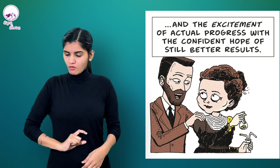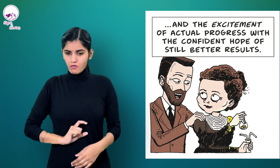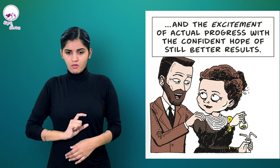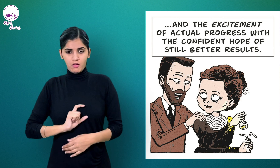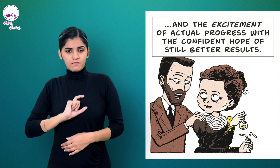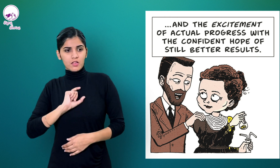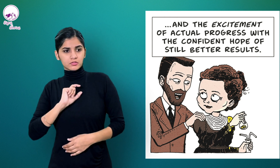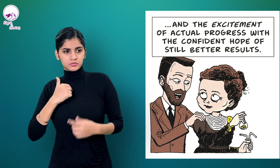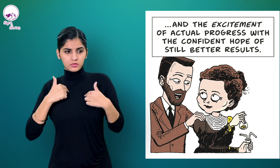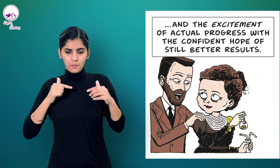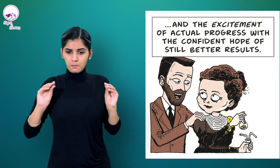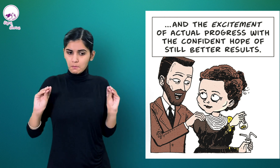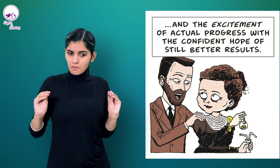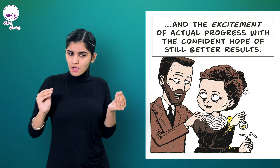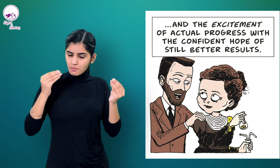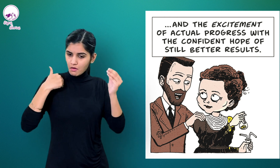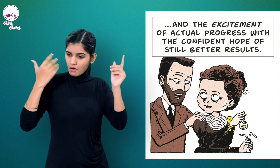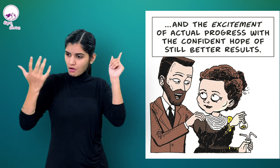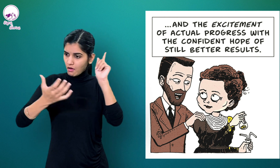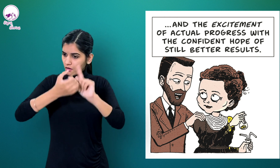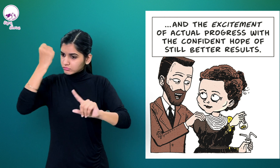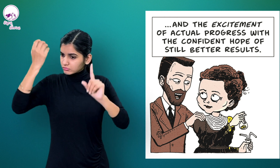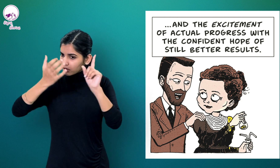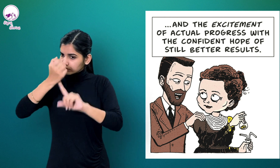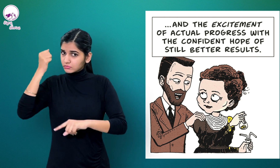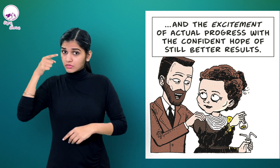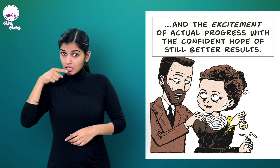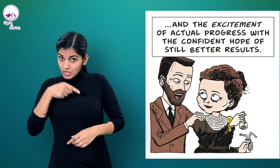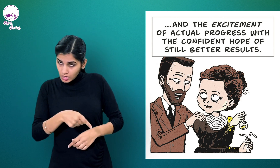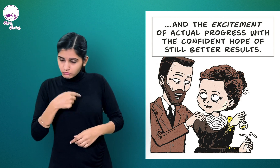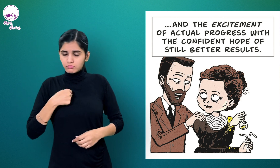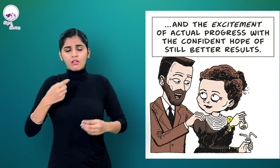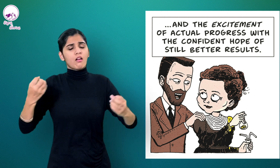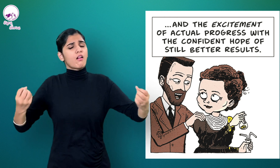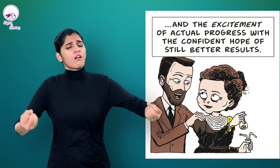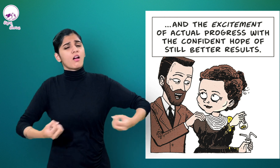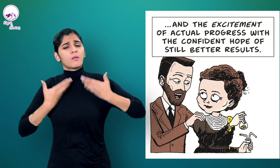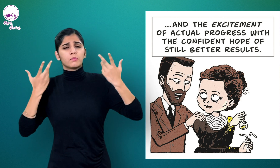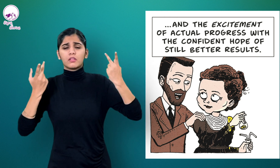the confident hope of still better results.